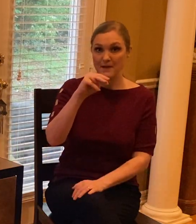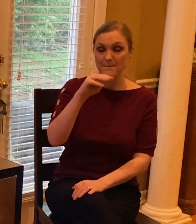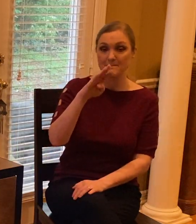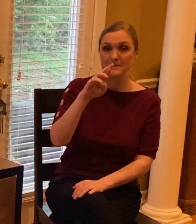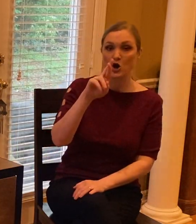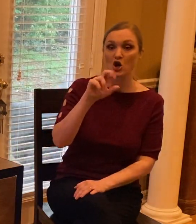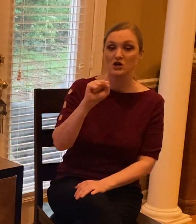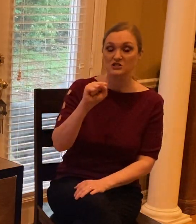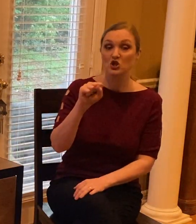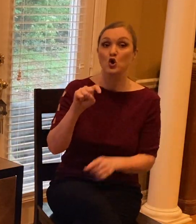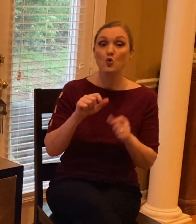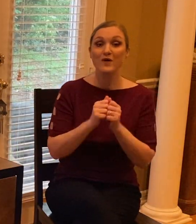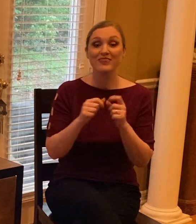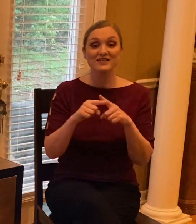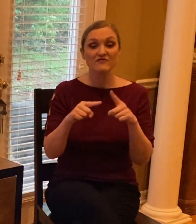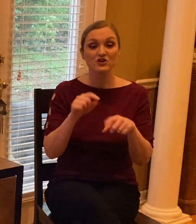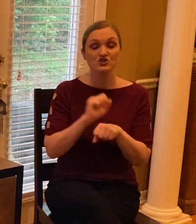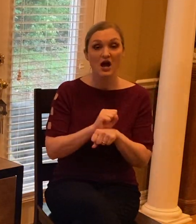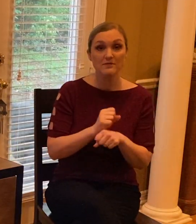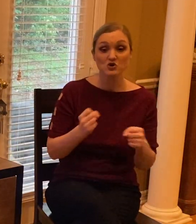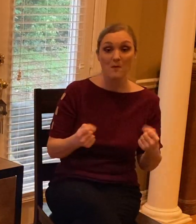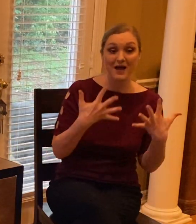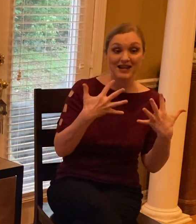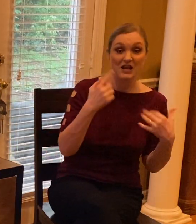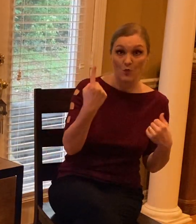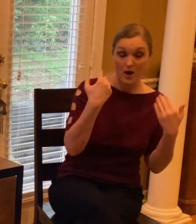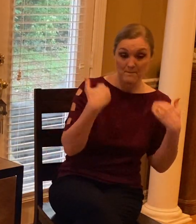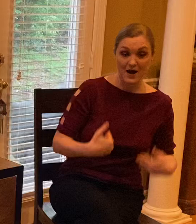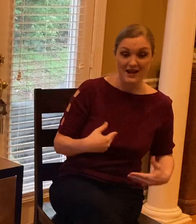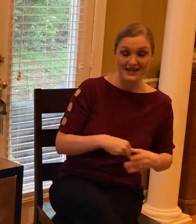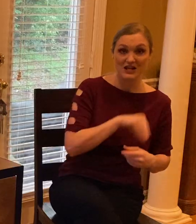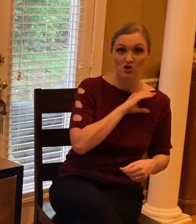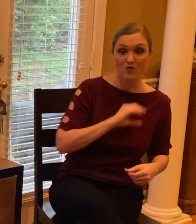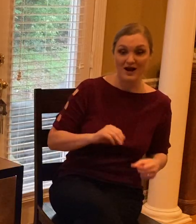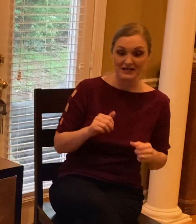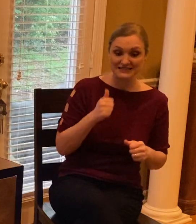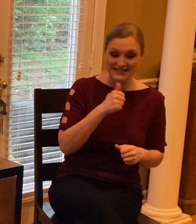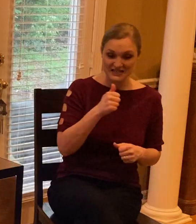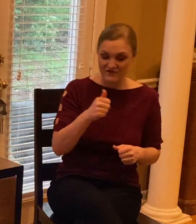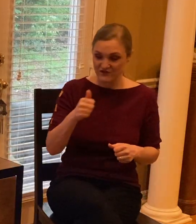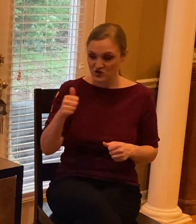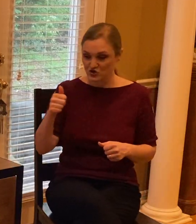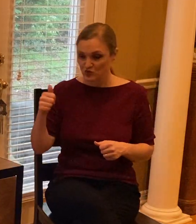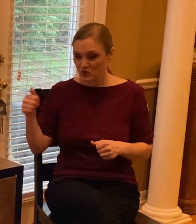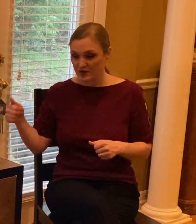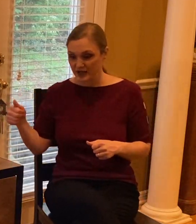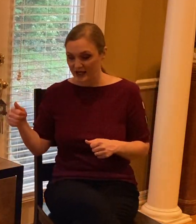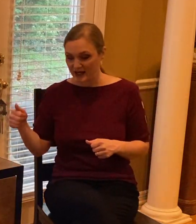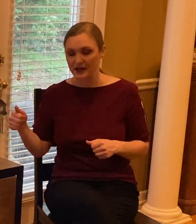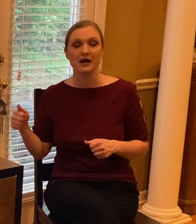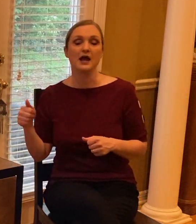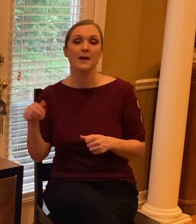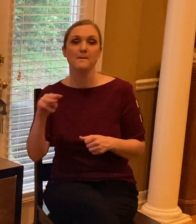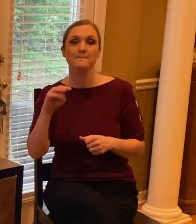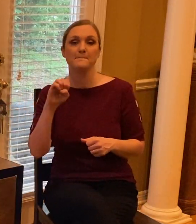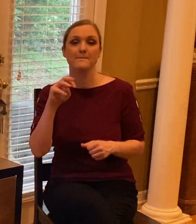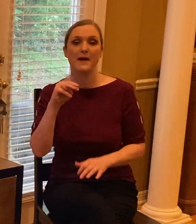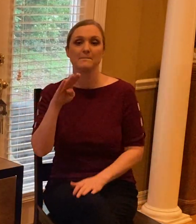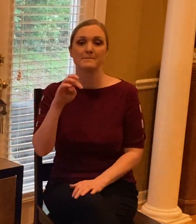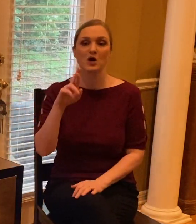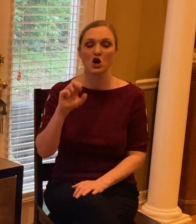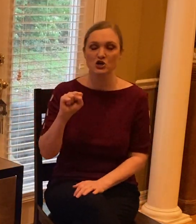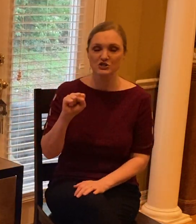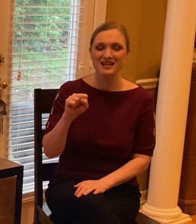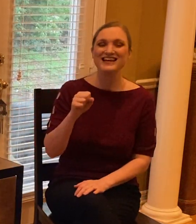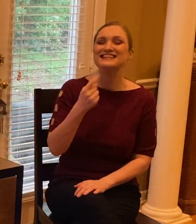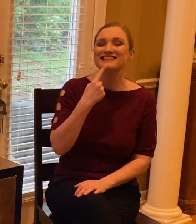So though many are one body in Christ and individually members of one another, in describing us as a body, that we all